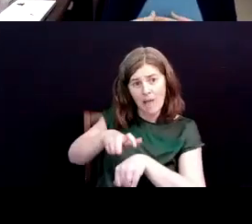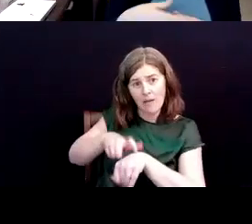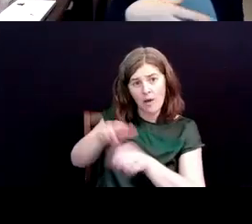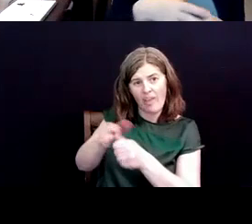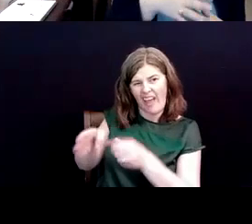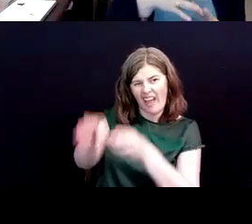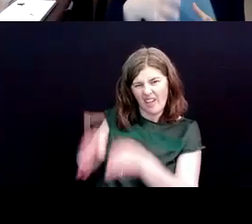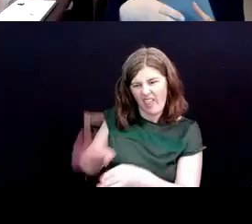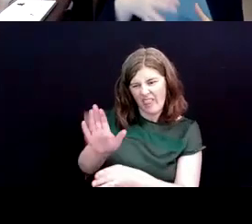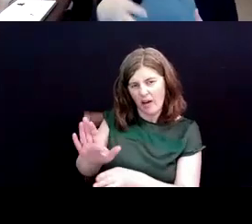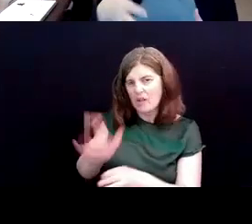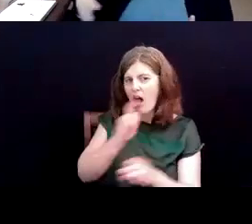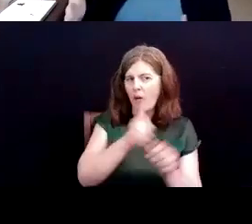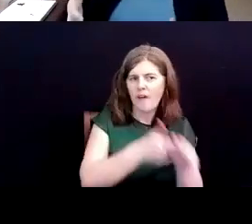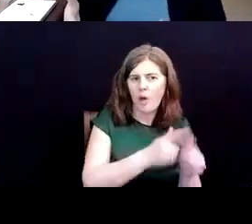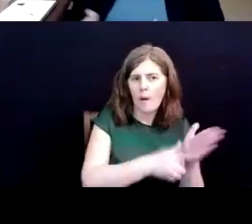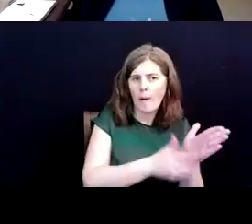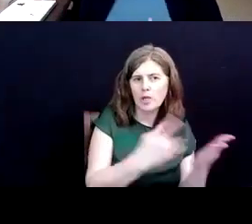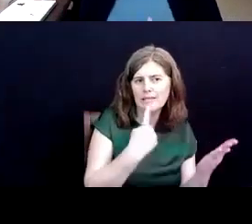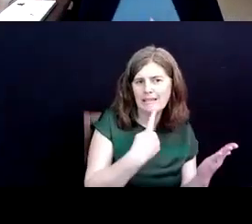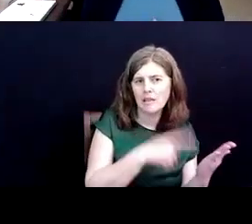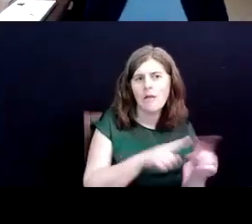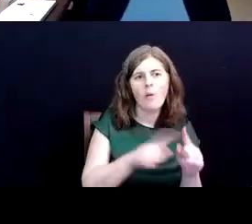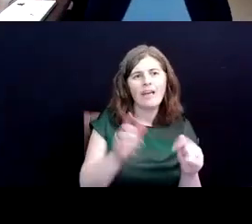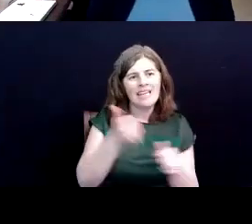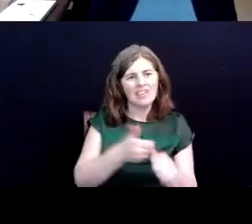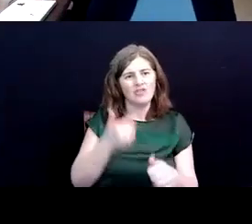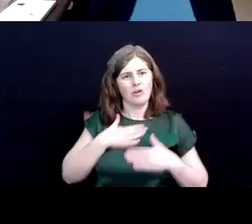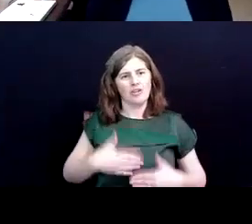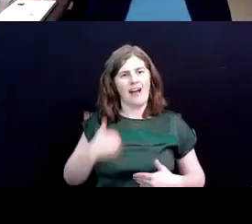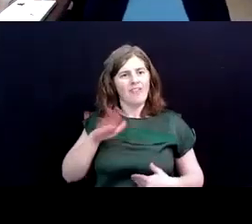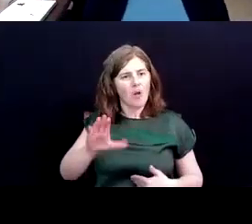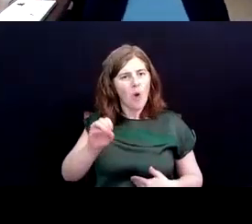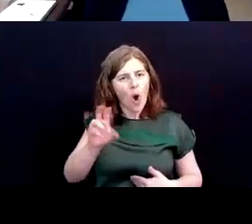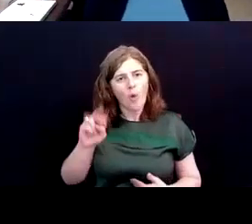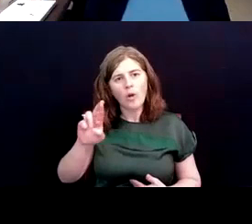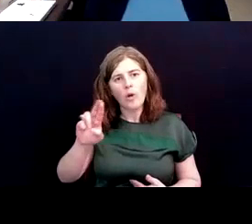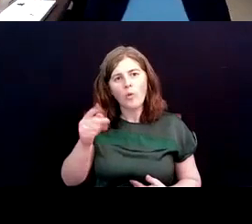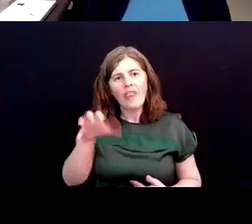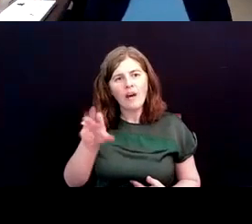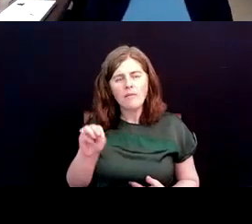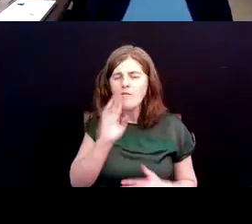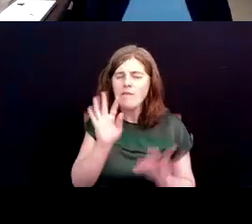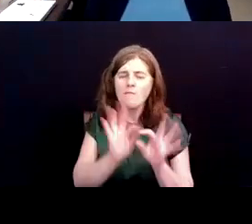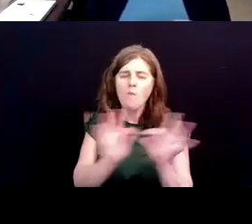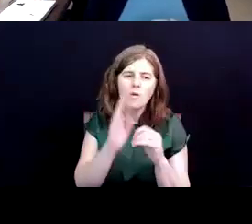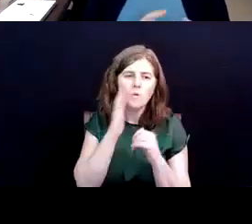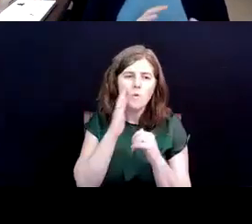individual, because we each have kind of our own rhythm. And it's important to know, and you can certainly